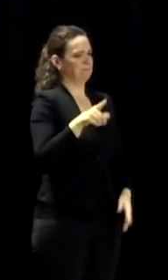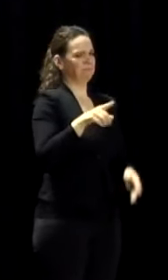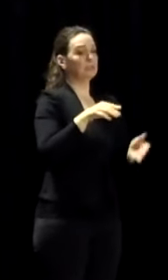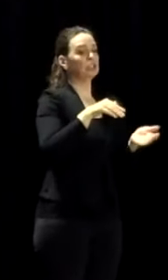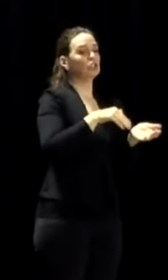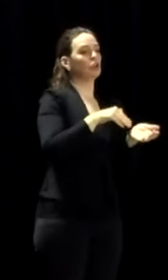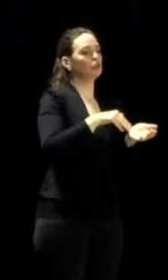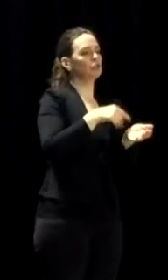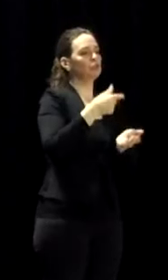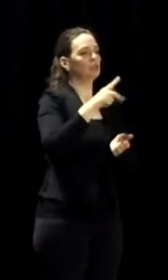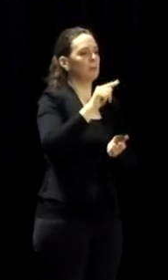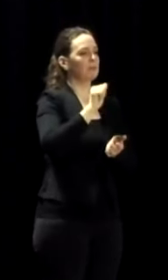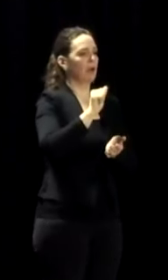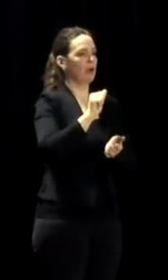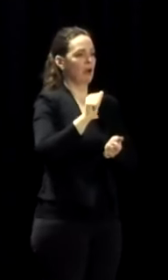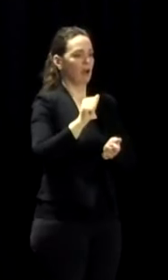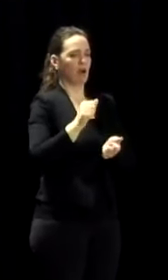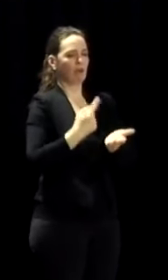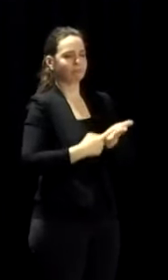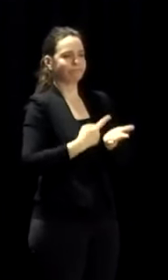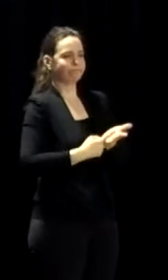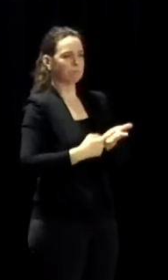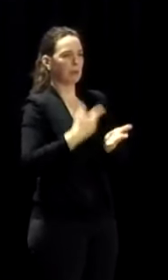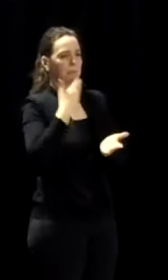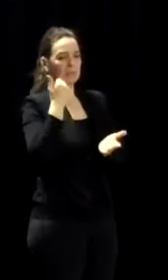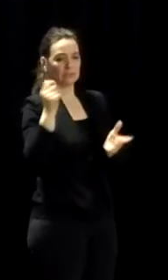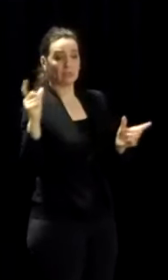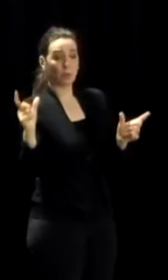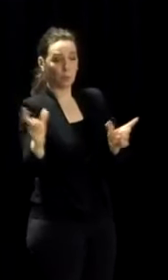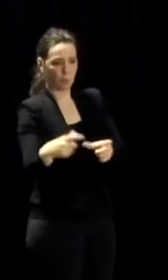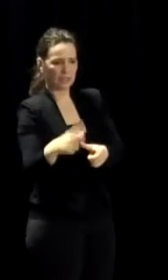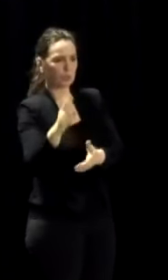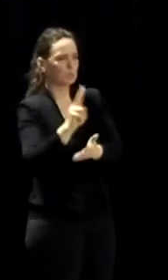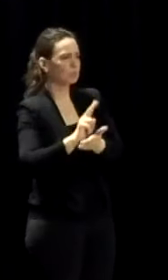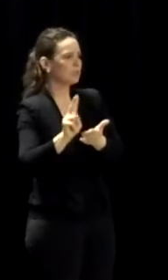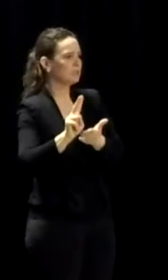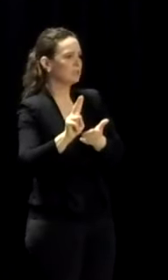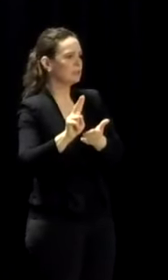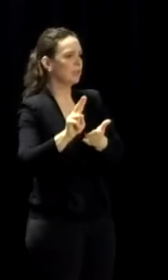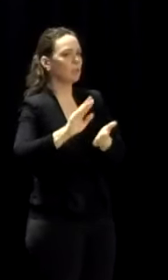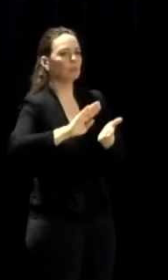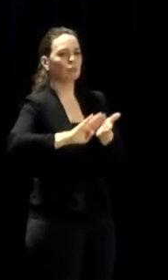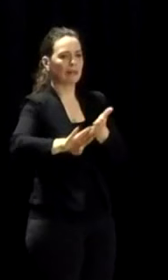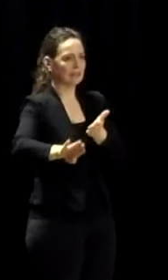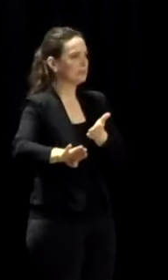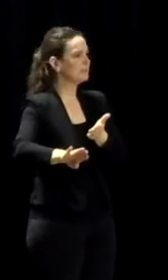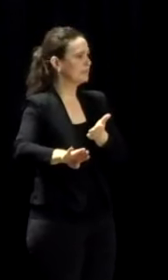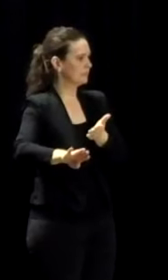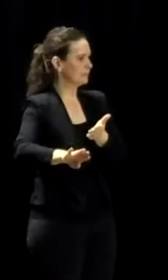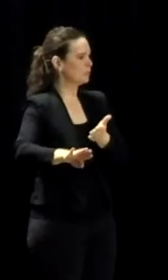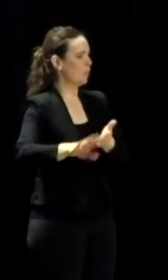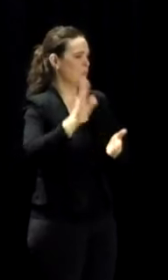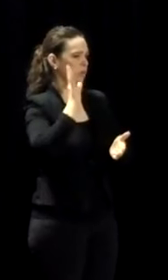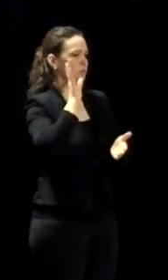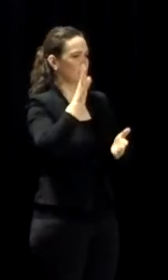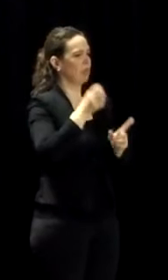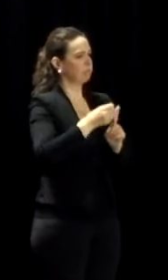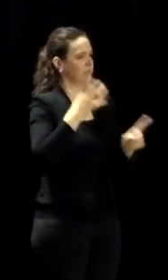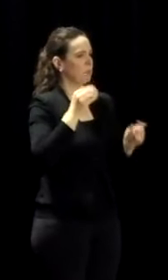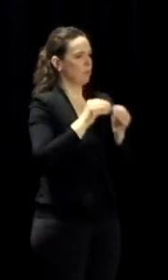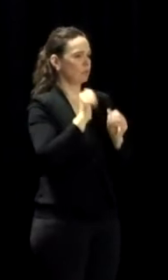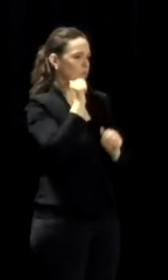that because we're going to be there Monday and Tuesday and Wednesday, where individuals will be in this 2-week period of time. So I know that